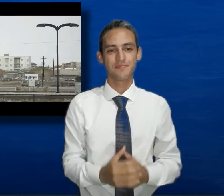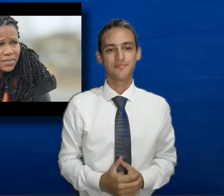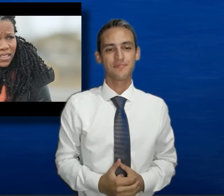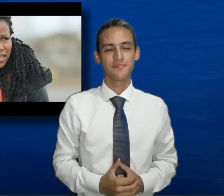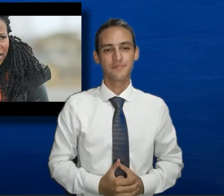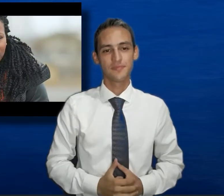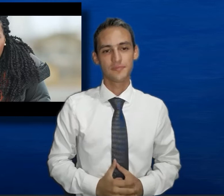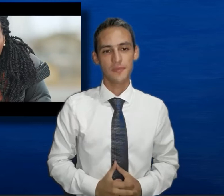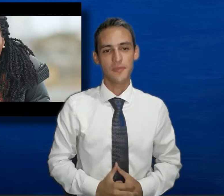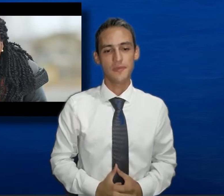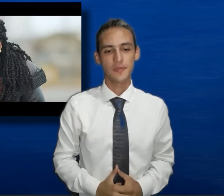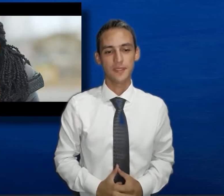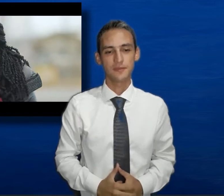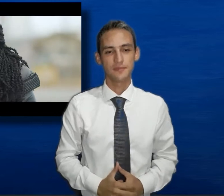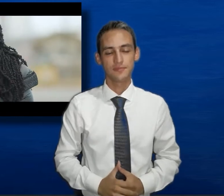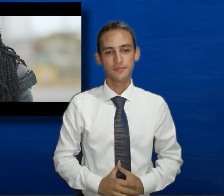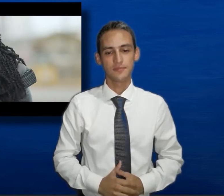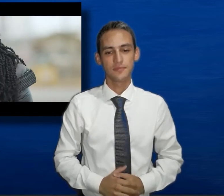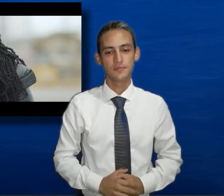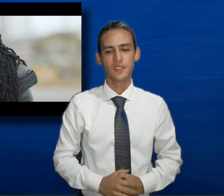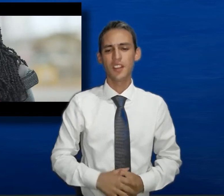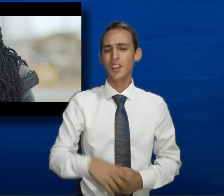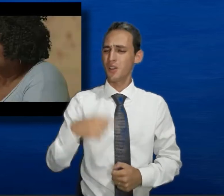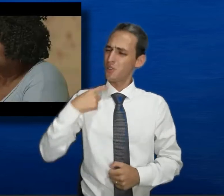is well.